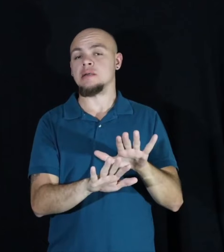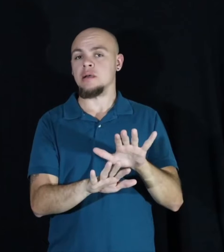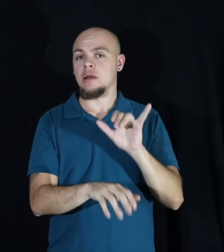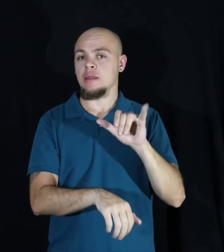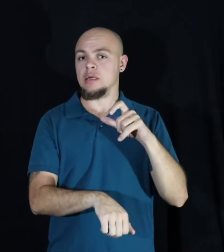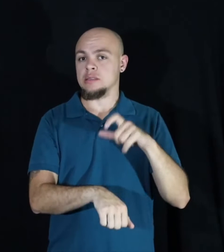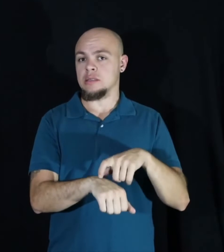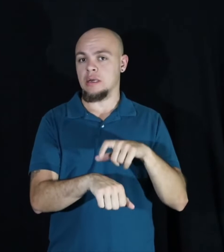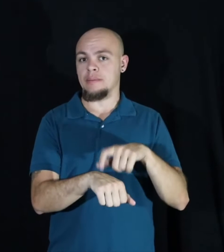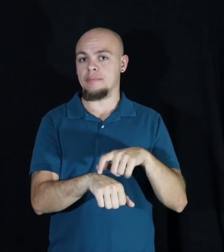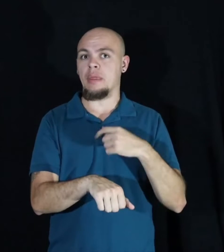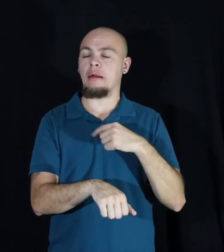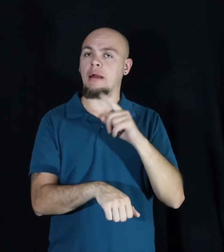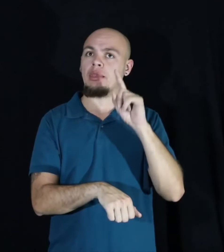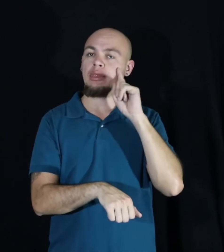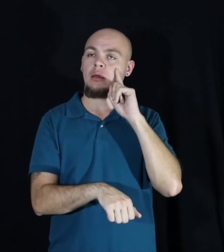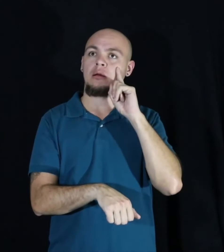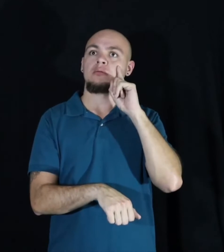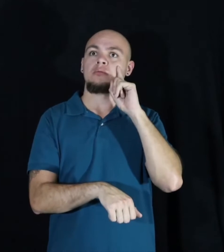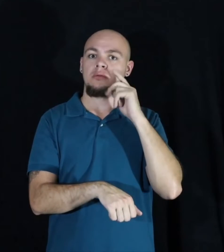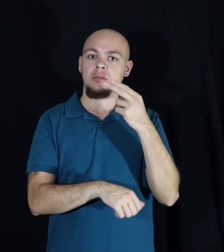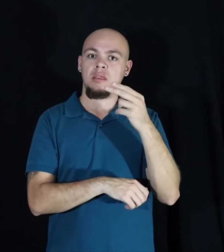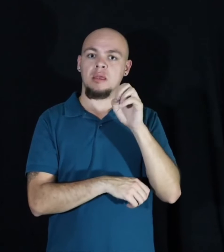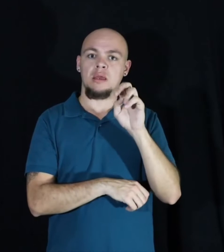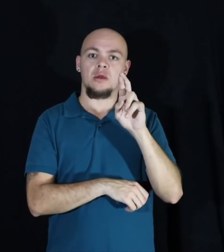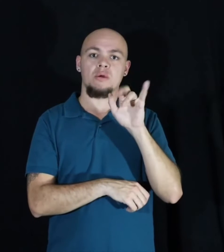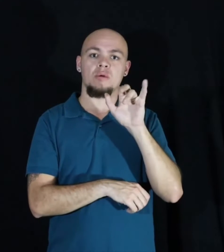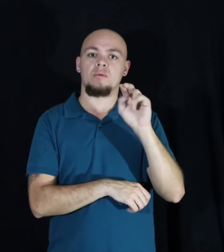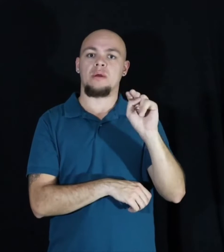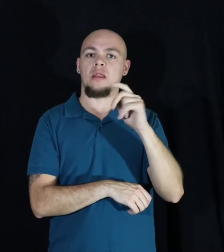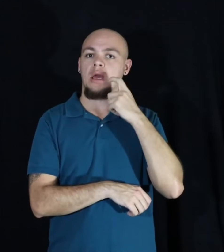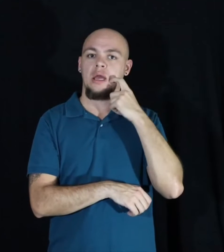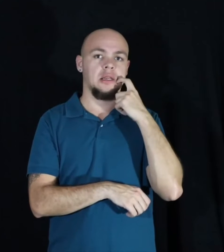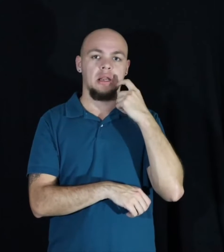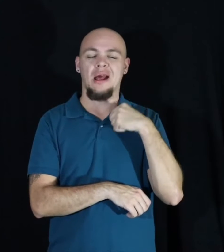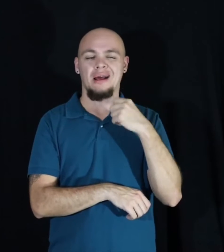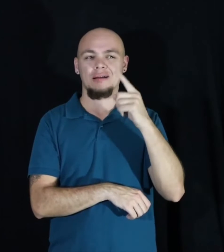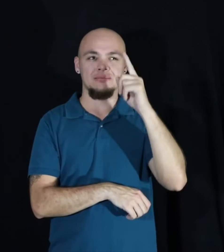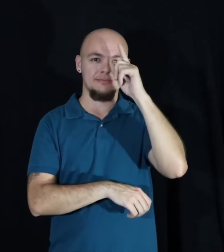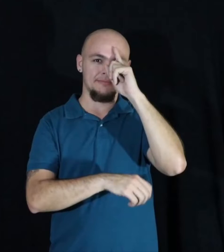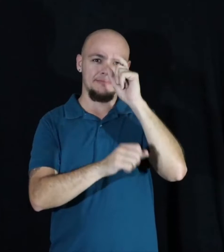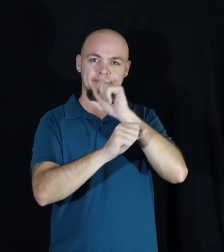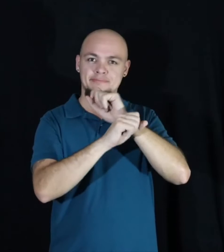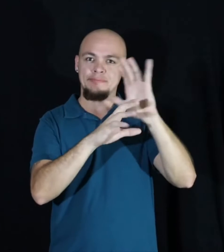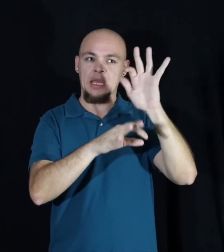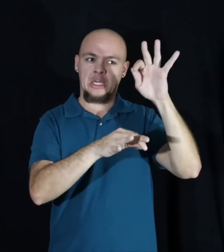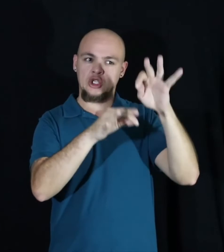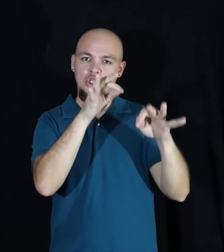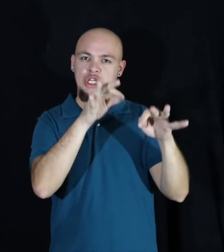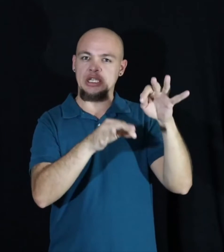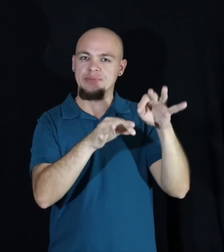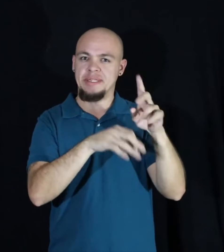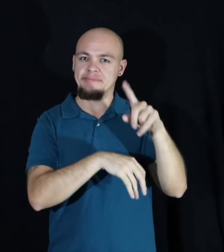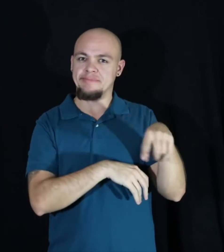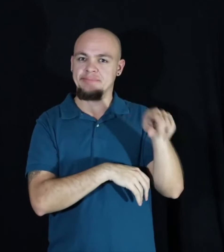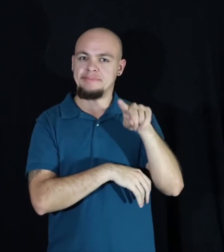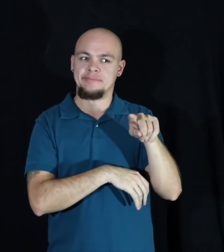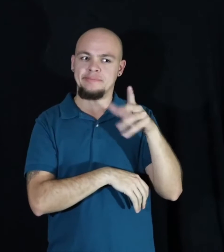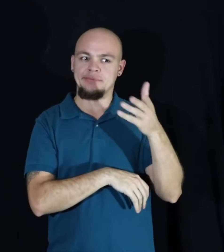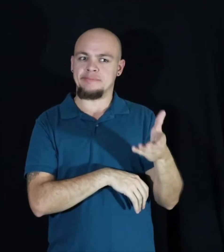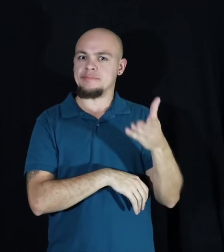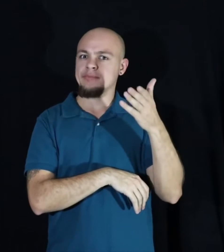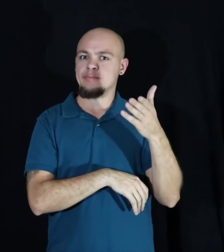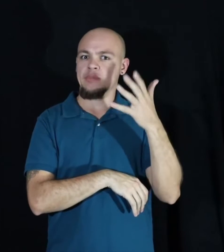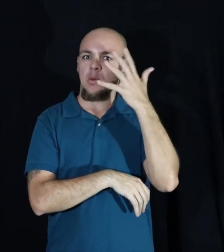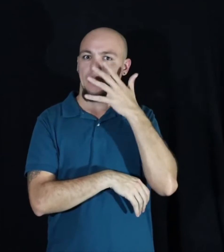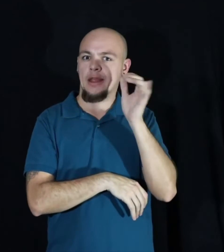when I thought about a heroin addict, I had a certain judgment in my head about what a heroin